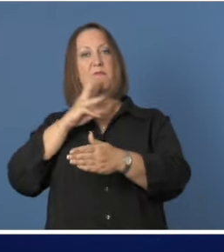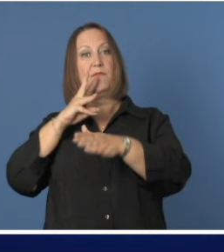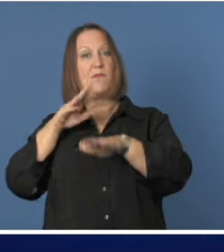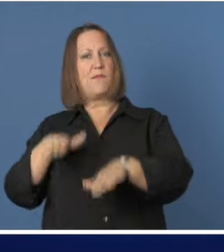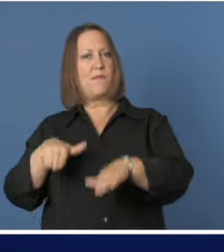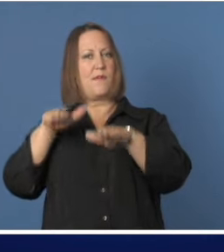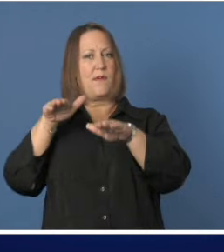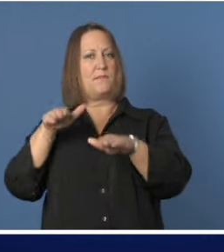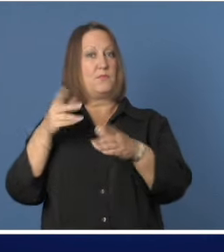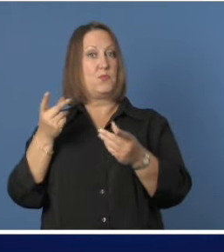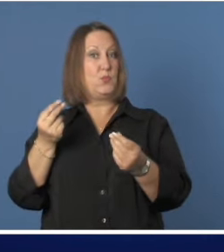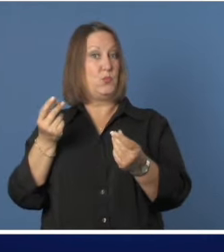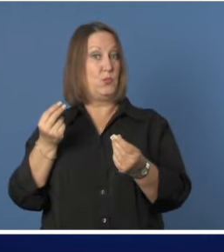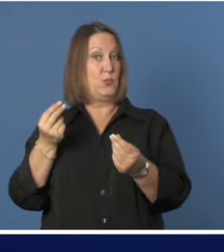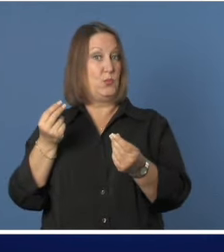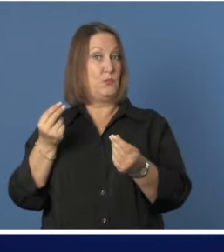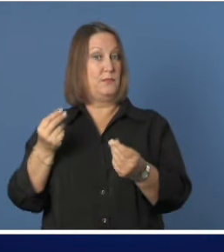Before a flood.